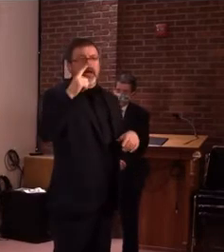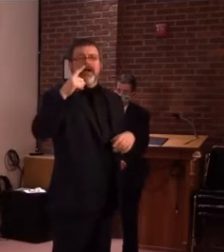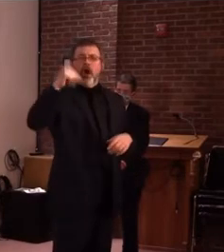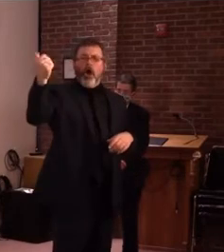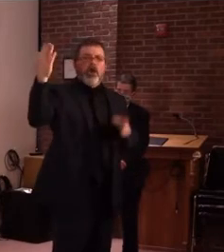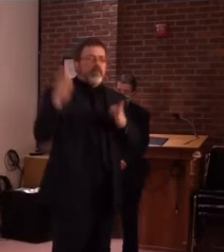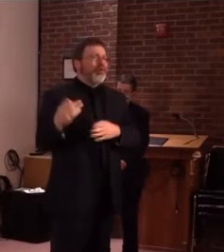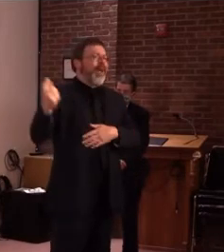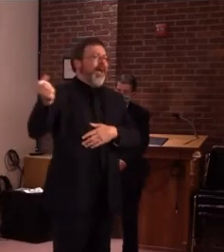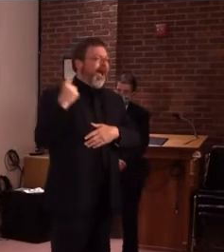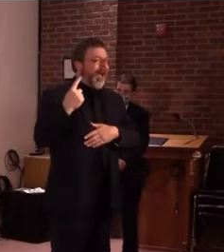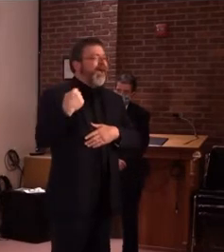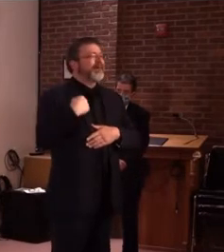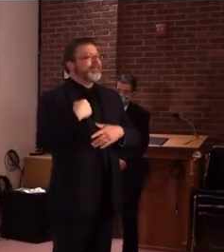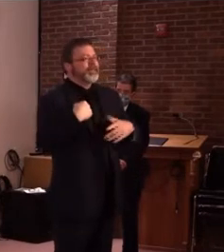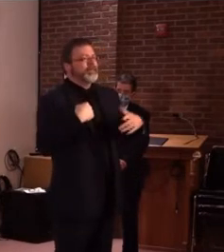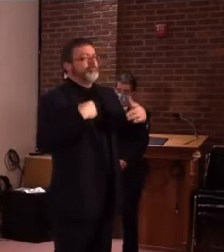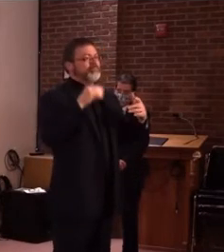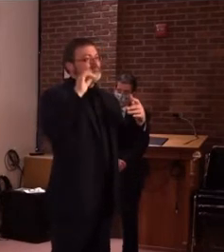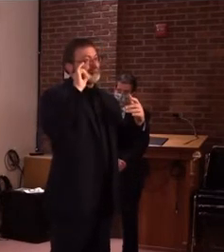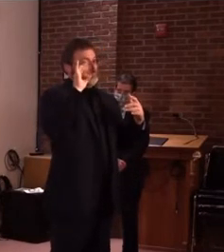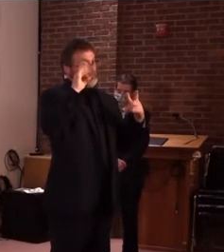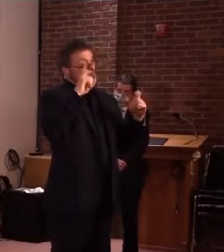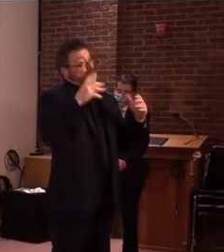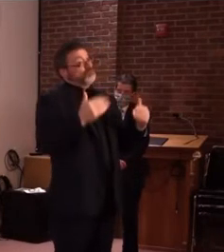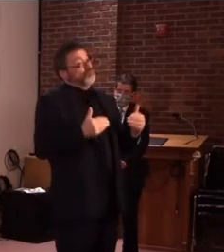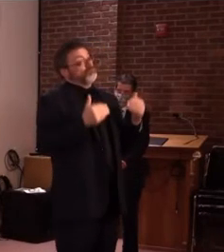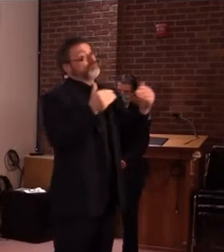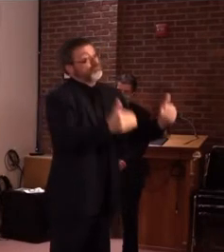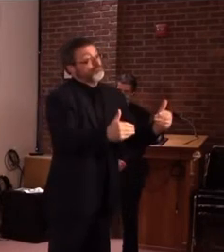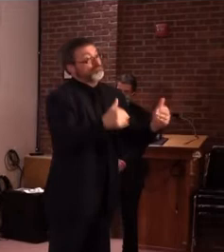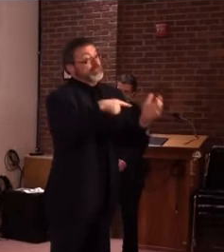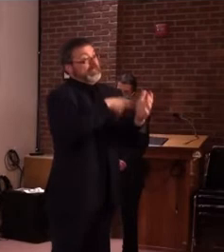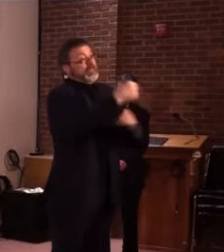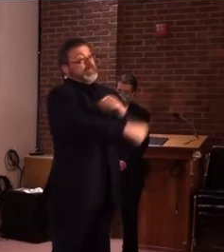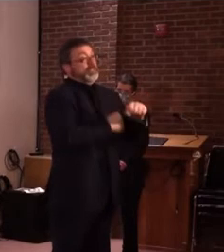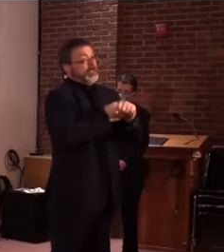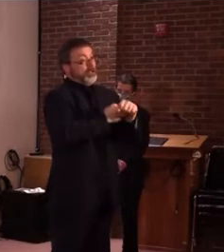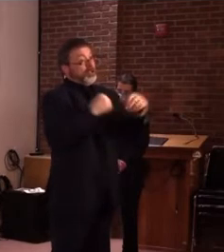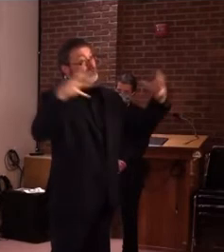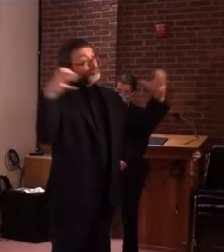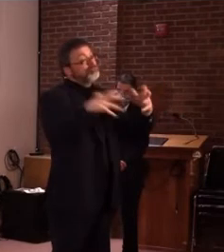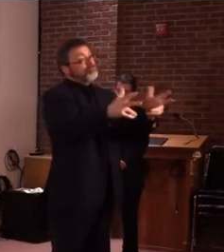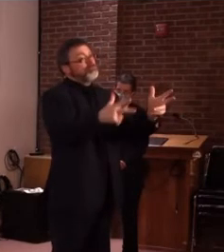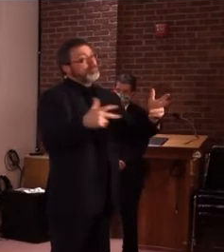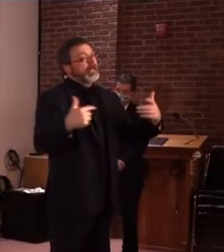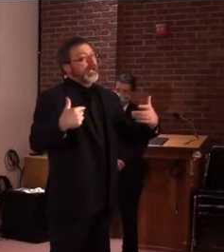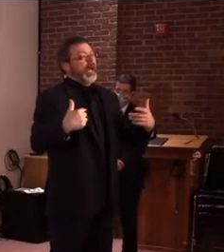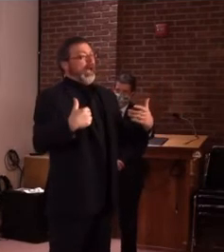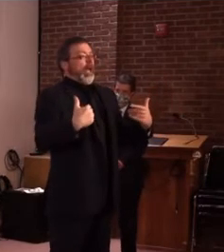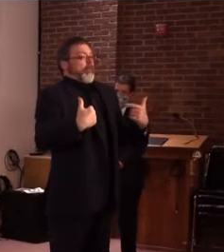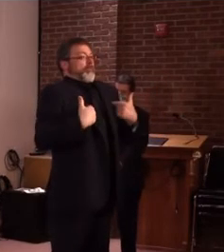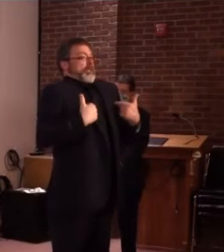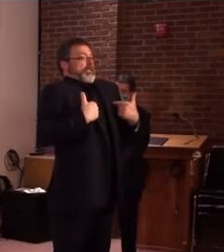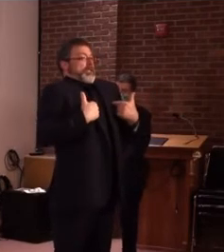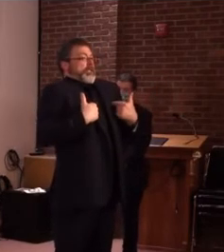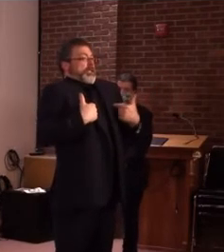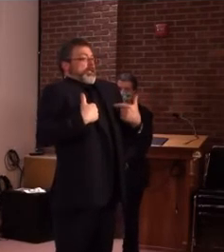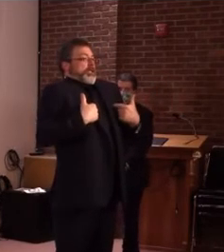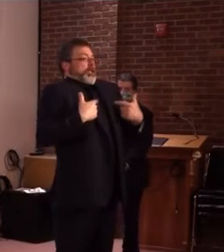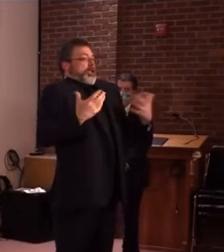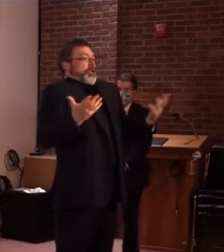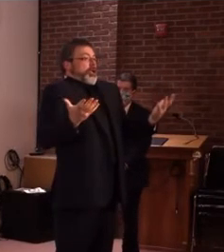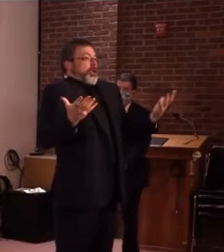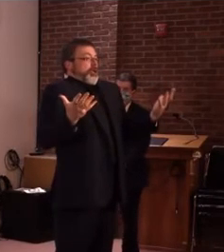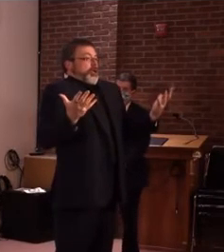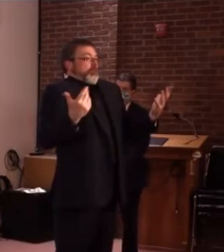be planning it or not. And I had advised that there's nothing we can do in terms of having